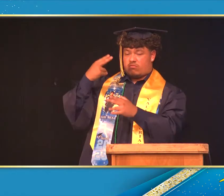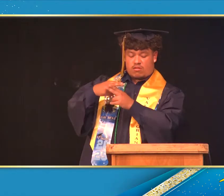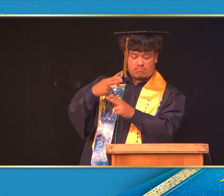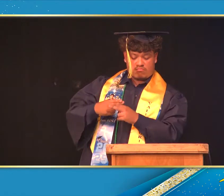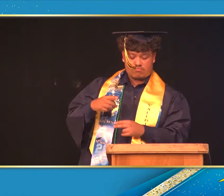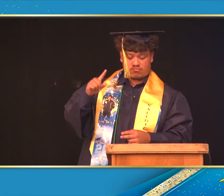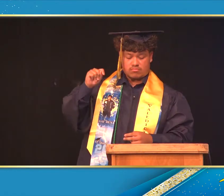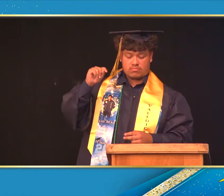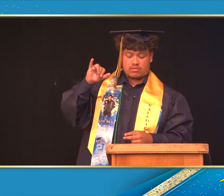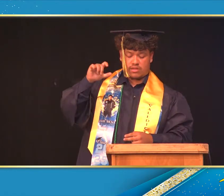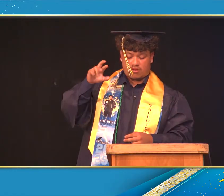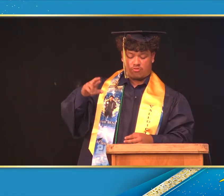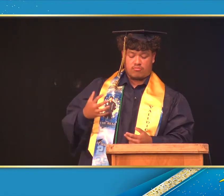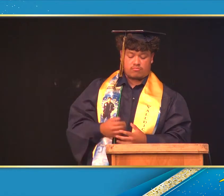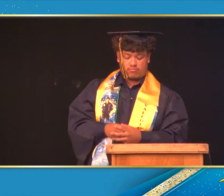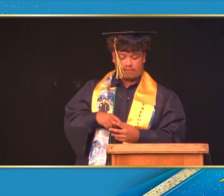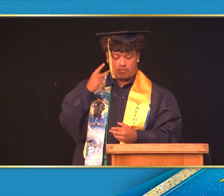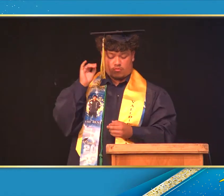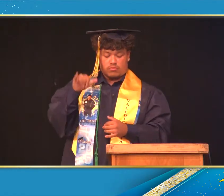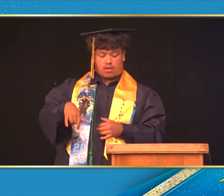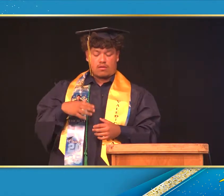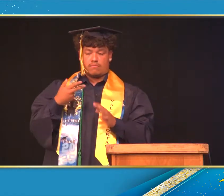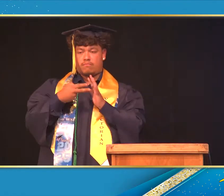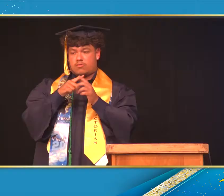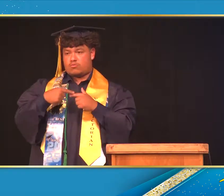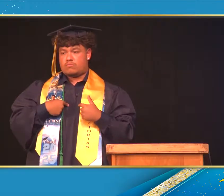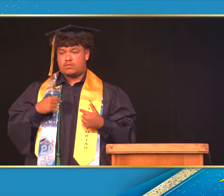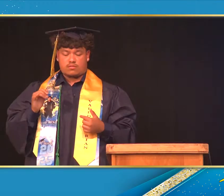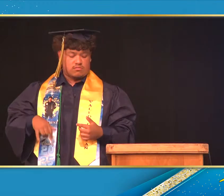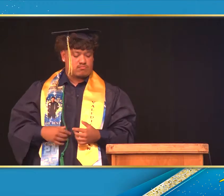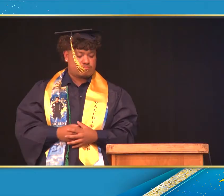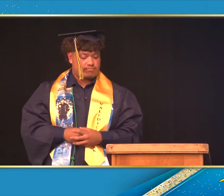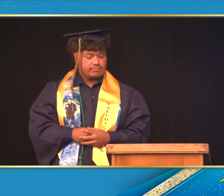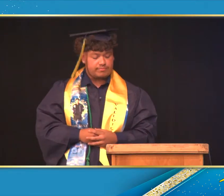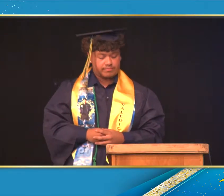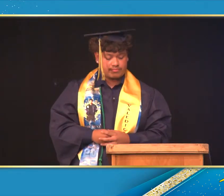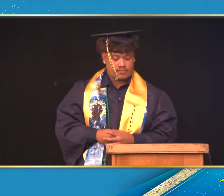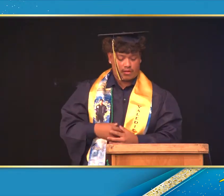So I want to thank you, Coach Tyler, for everything that you've taught me.